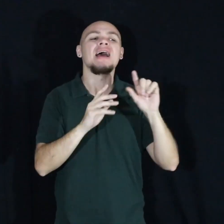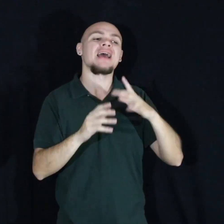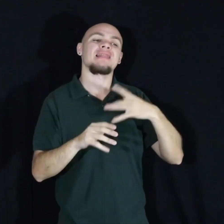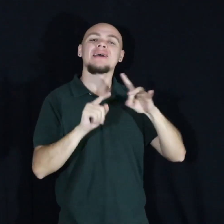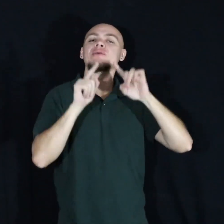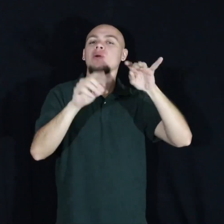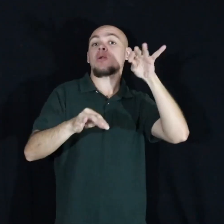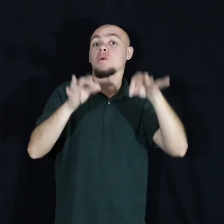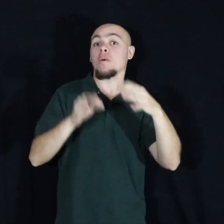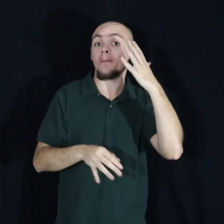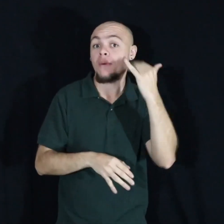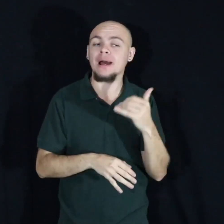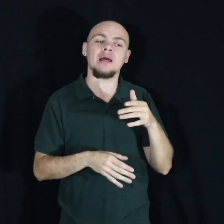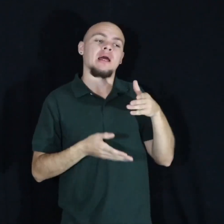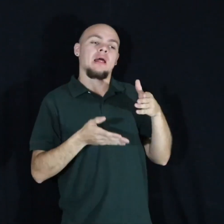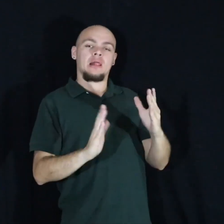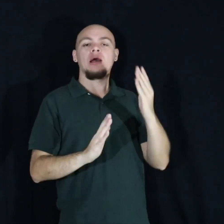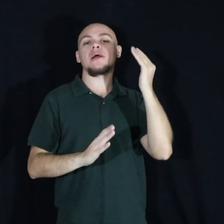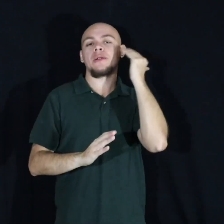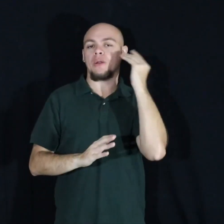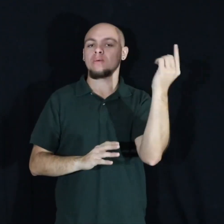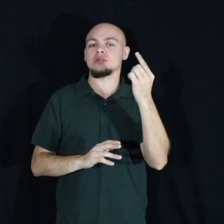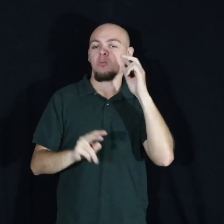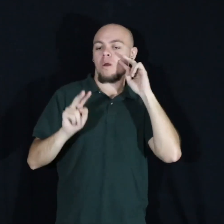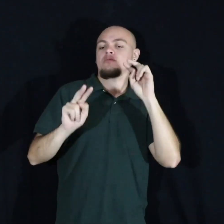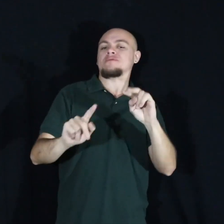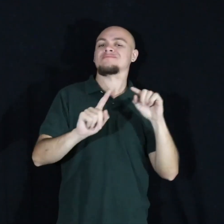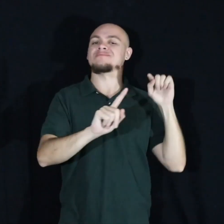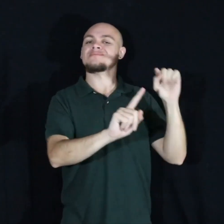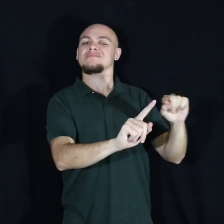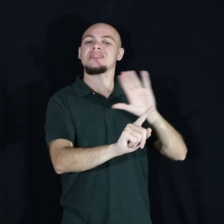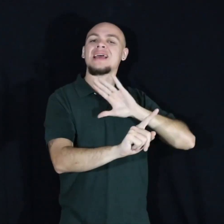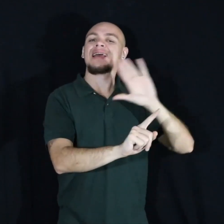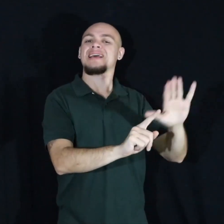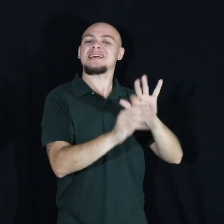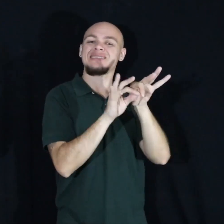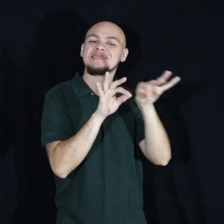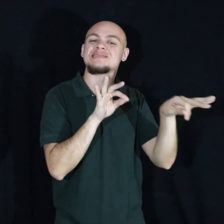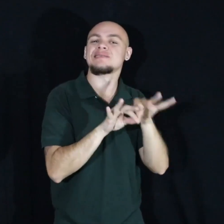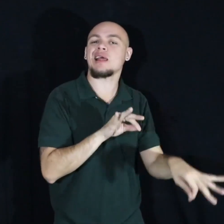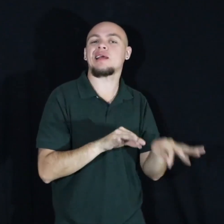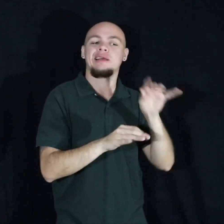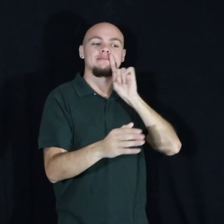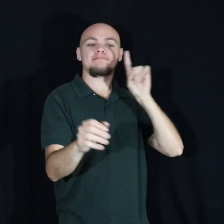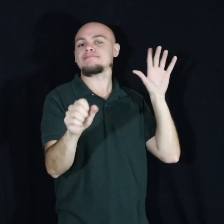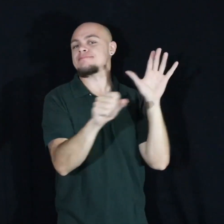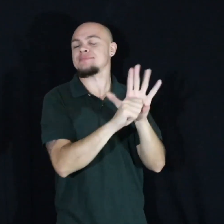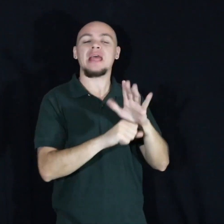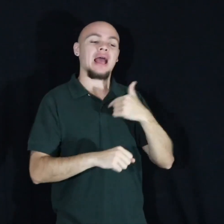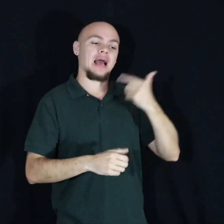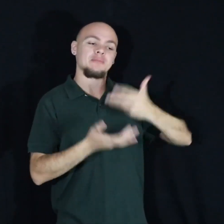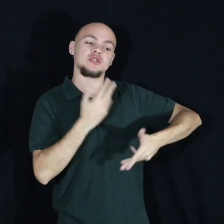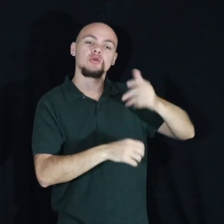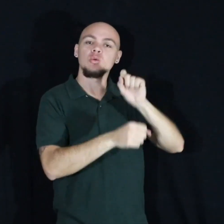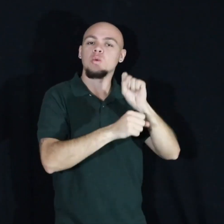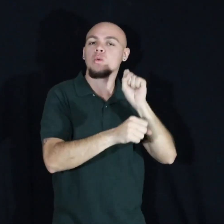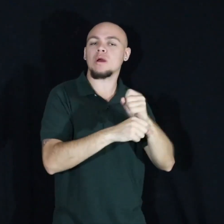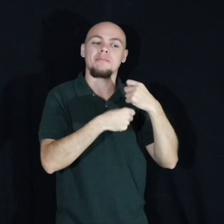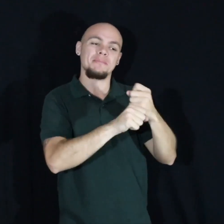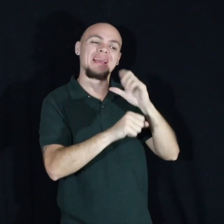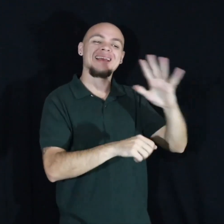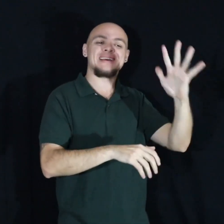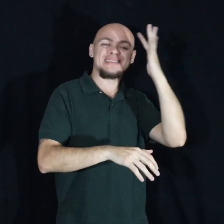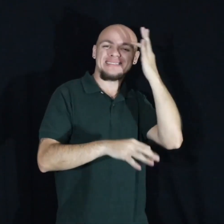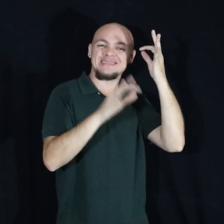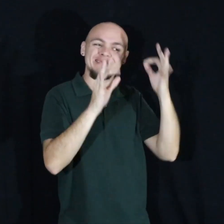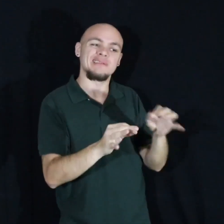court because there, at least he knows someone is paying attention to his sentences. I am his social worker attempting to make sense of his